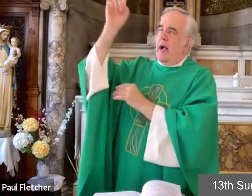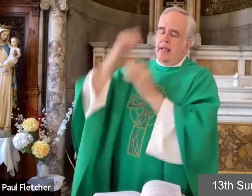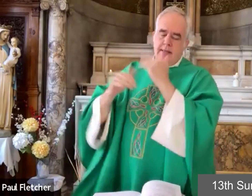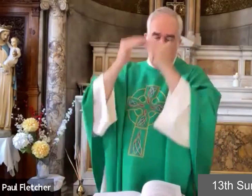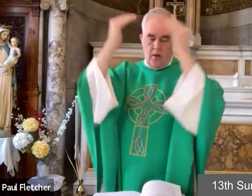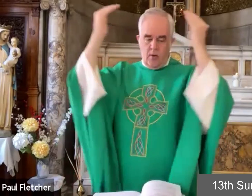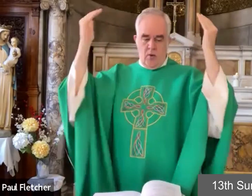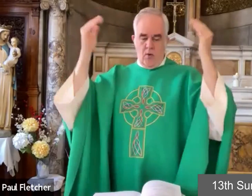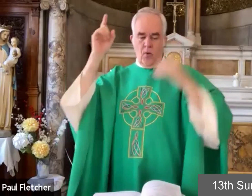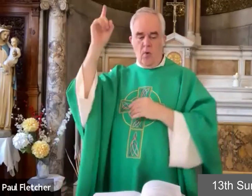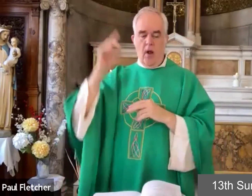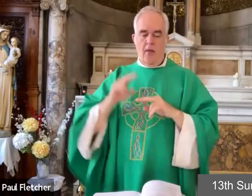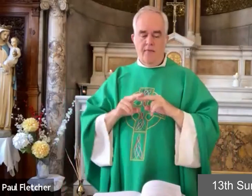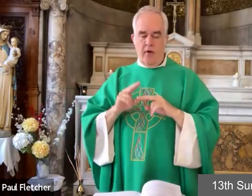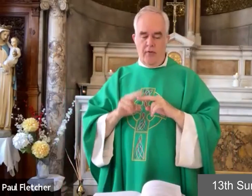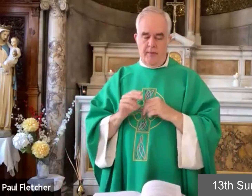prayers to the Father.